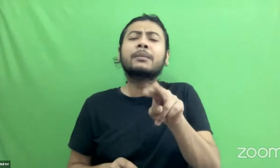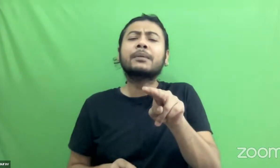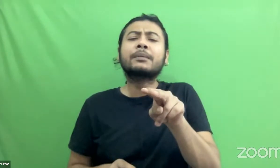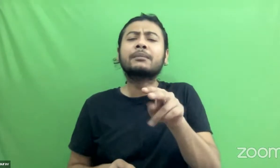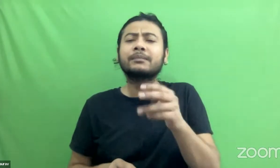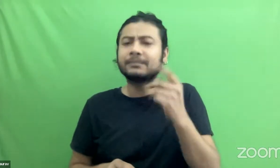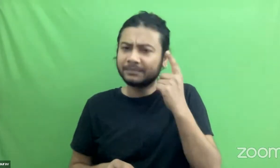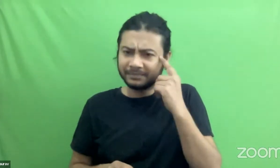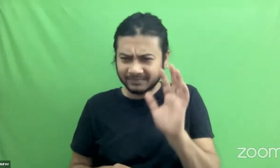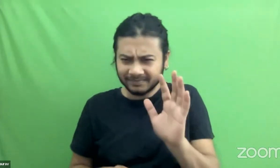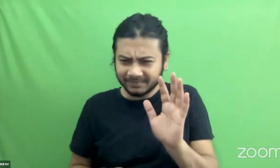me